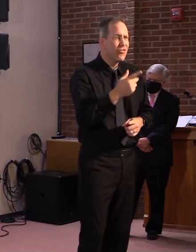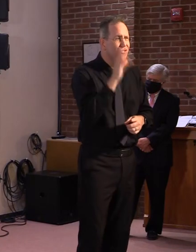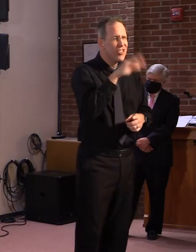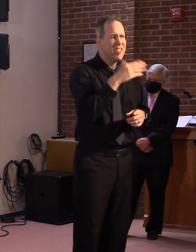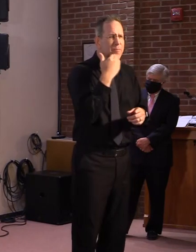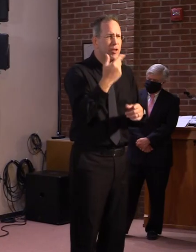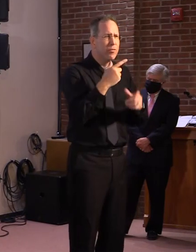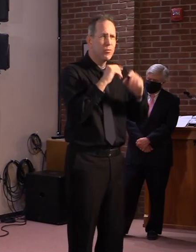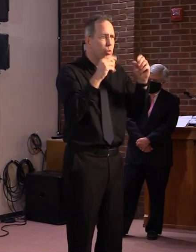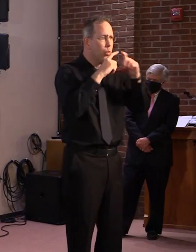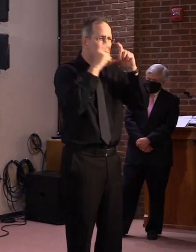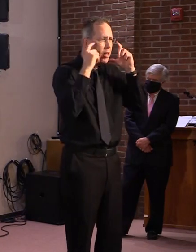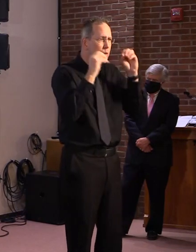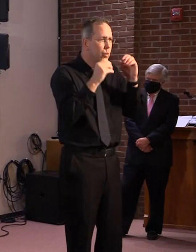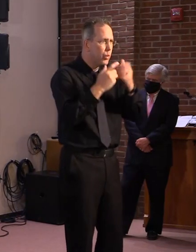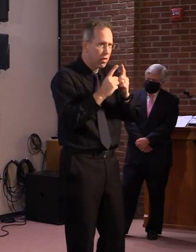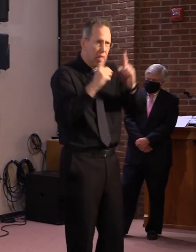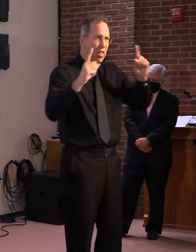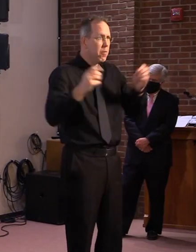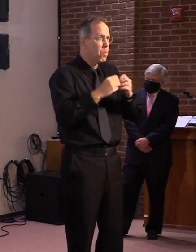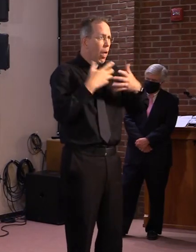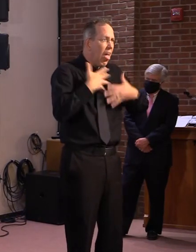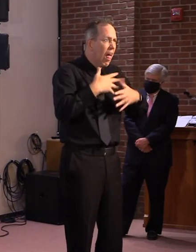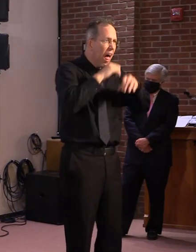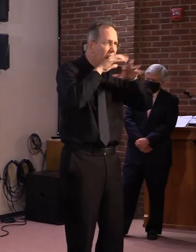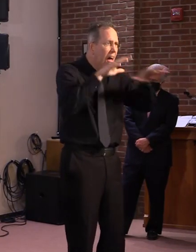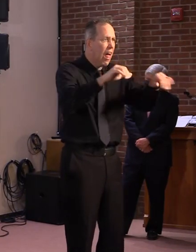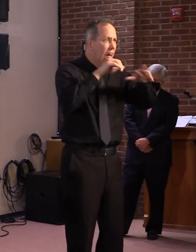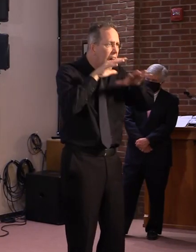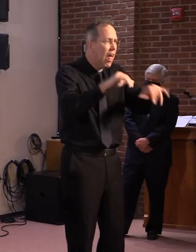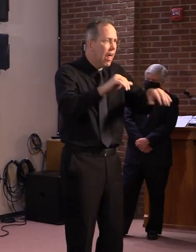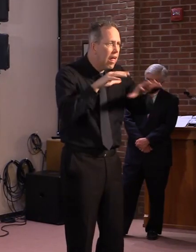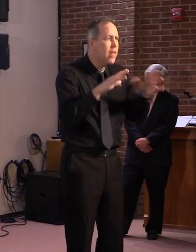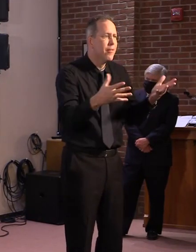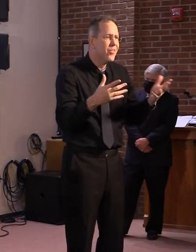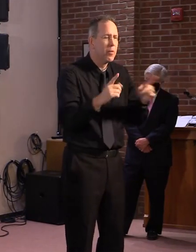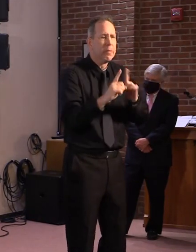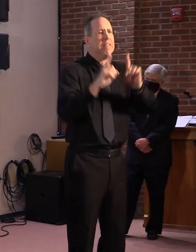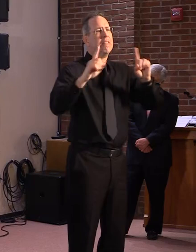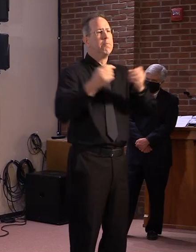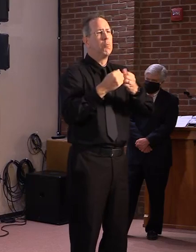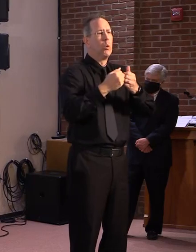are you finding that on our website that we're that clear about the...